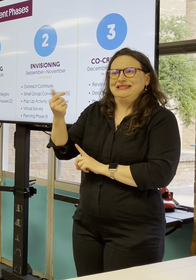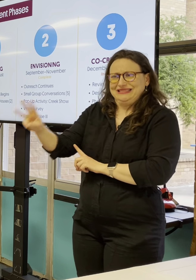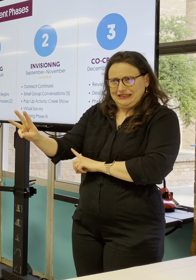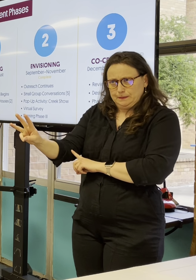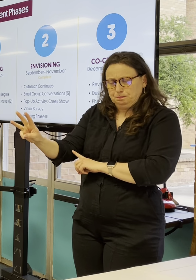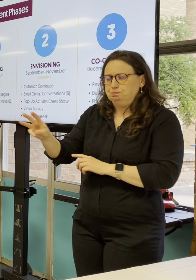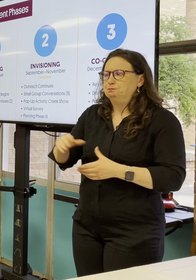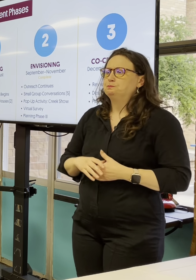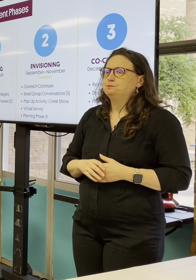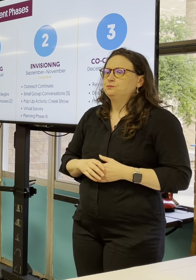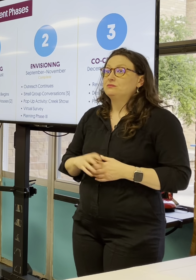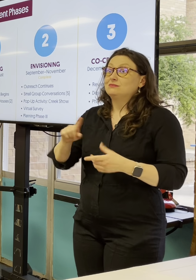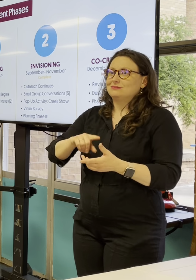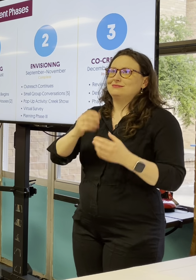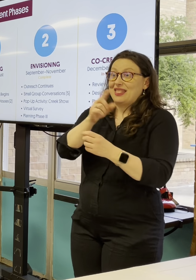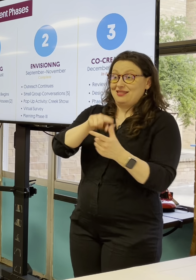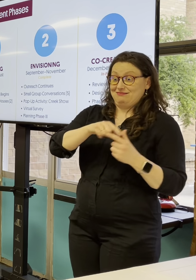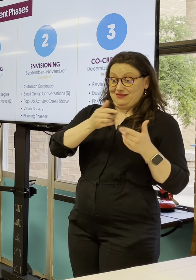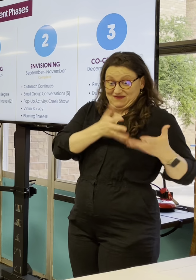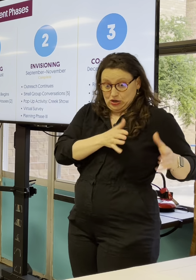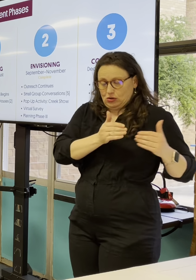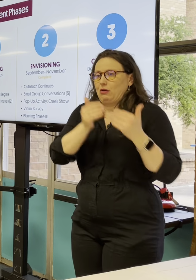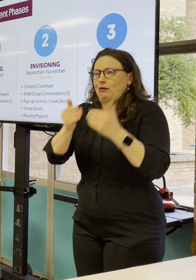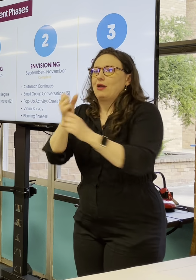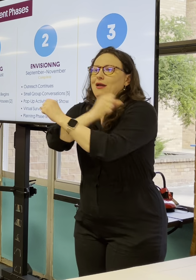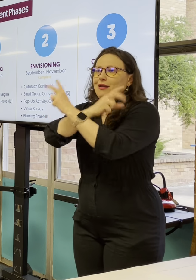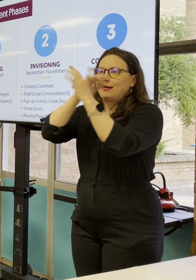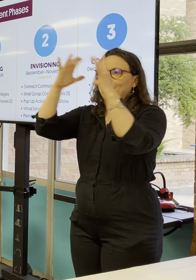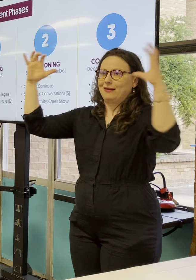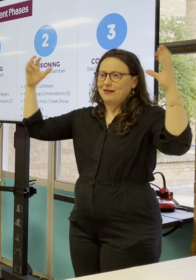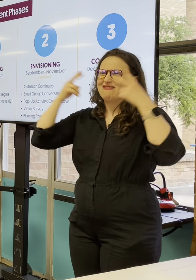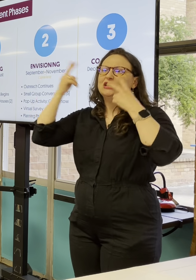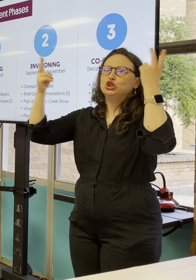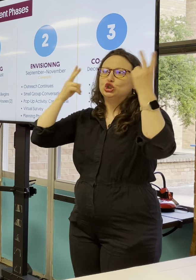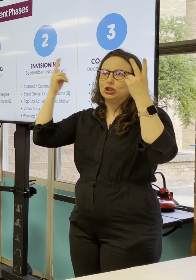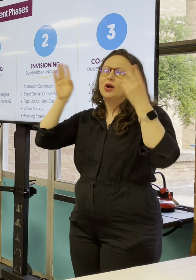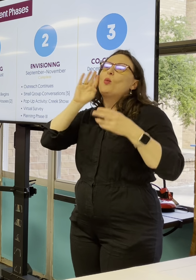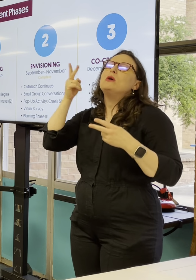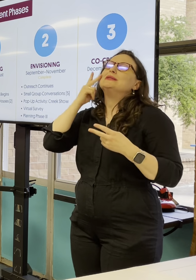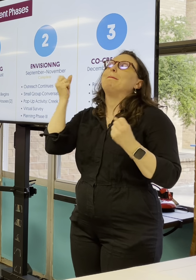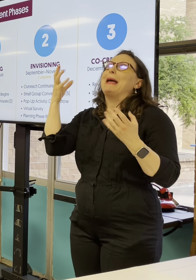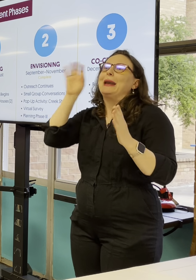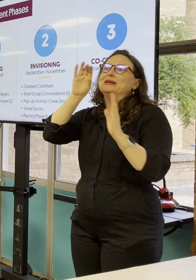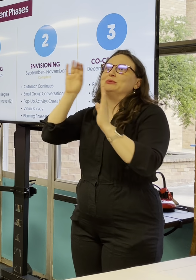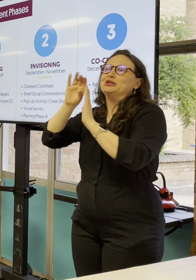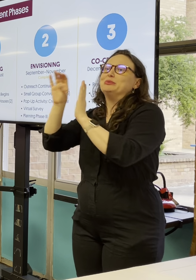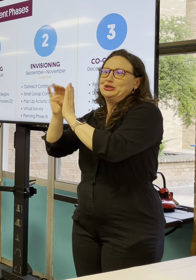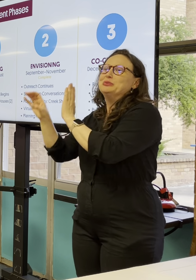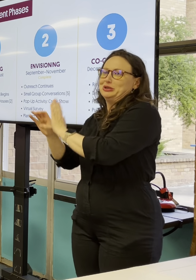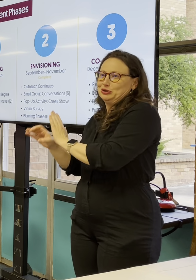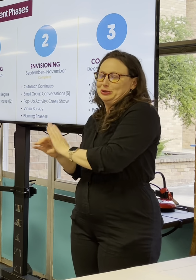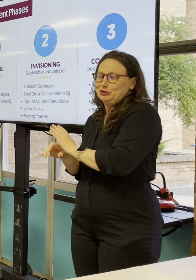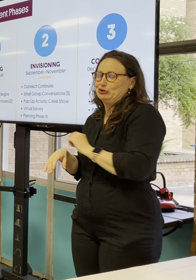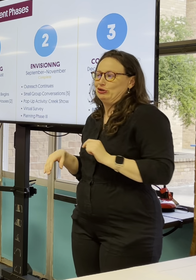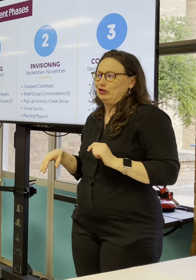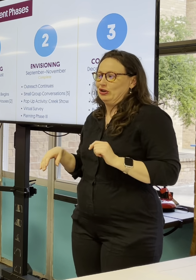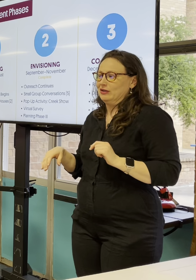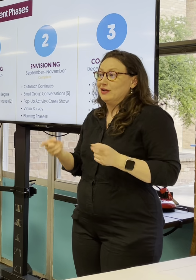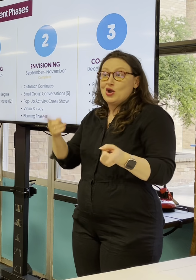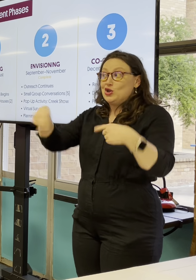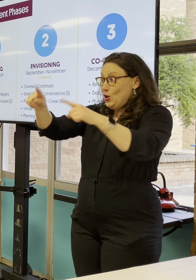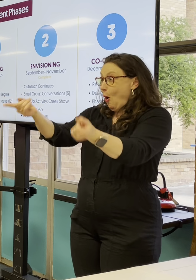And then we wanted to envision. So you're gonna see some photos at the end of this slide presentation, many that you attended, where you